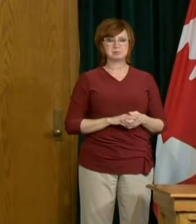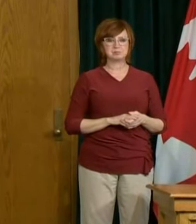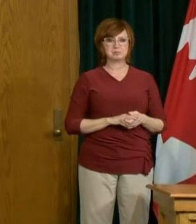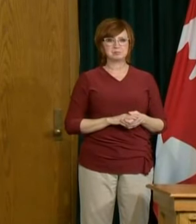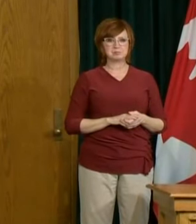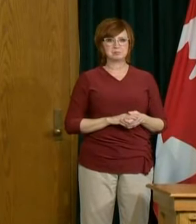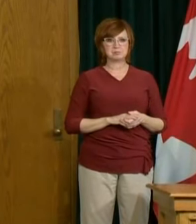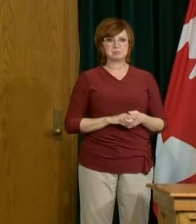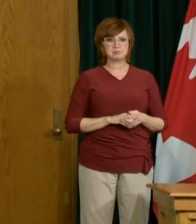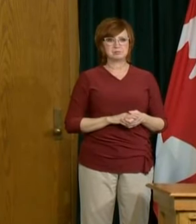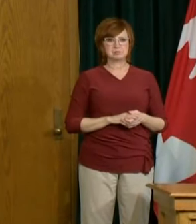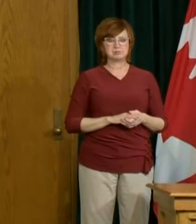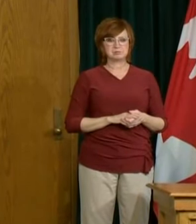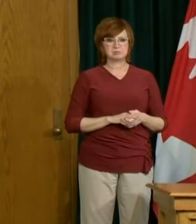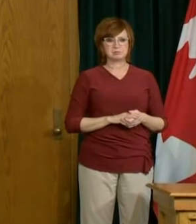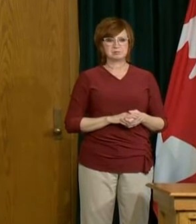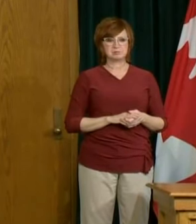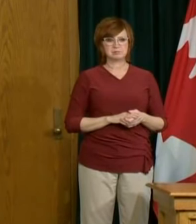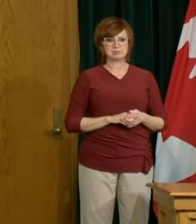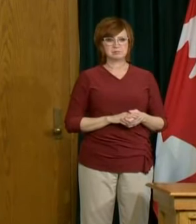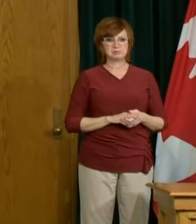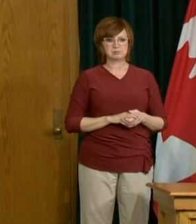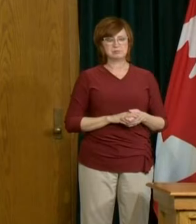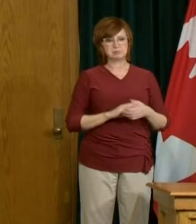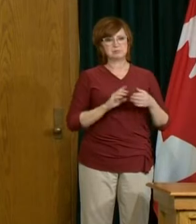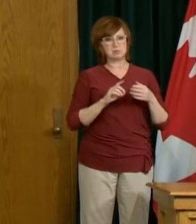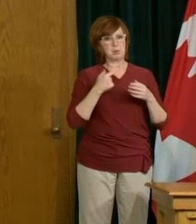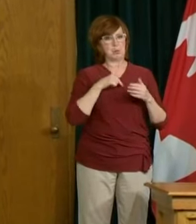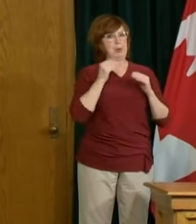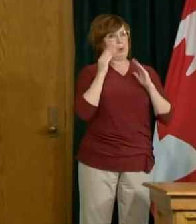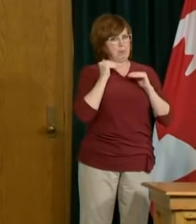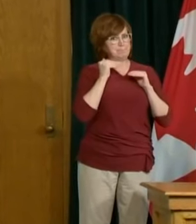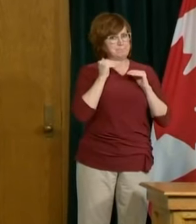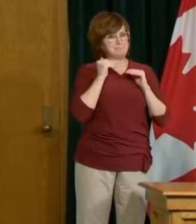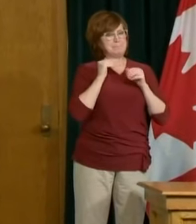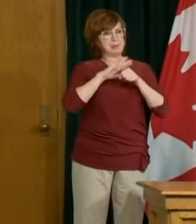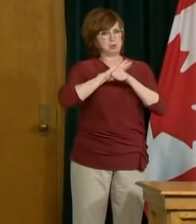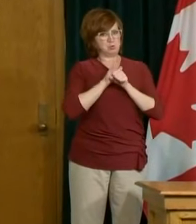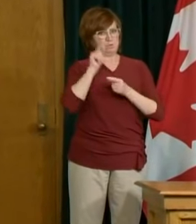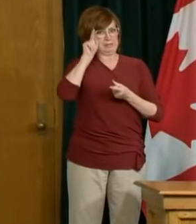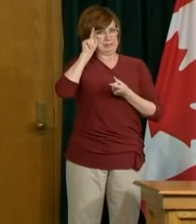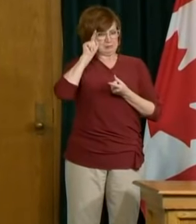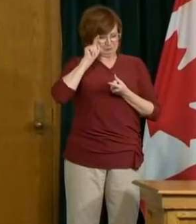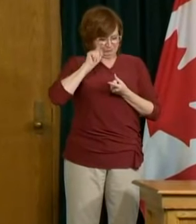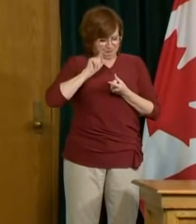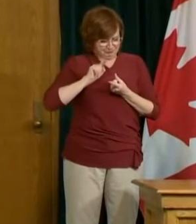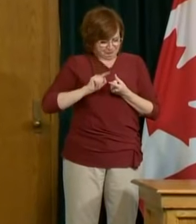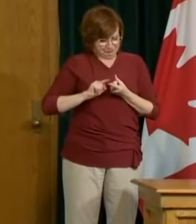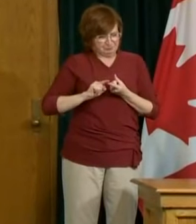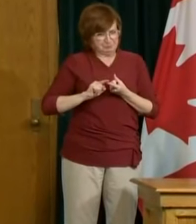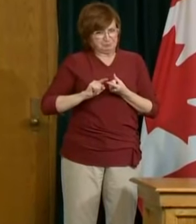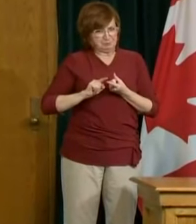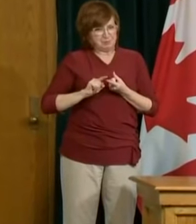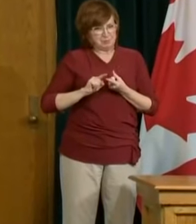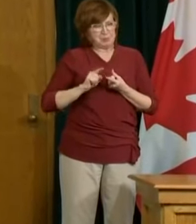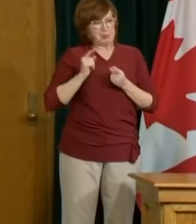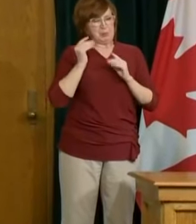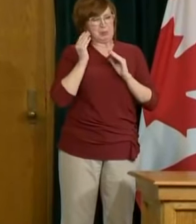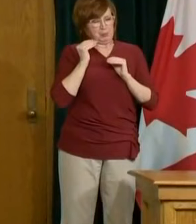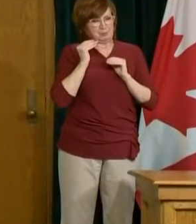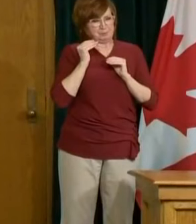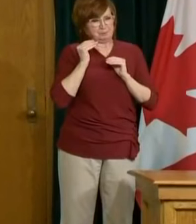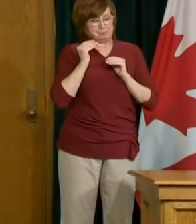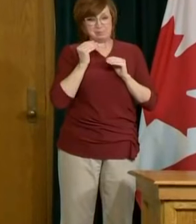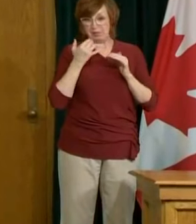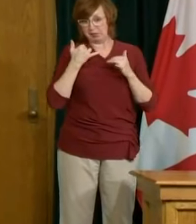hardly any COVID-19 virus around. And we would really continue to encourage anyone with even mild symptoms to